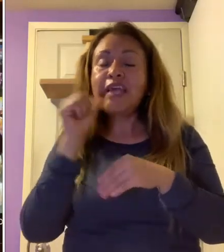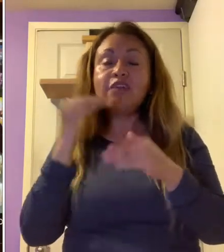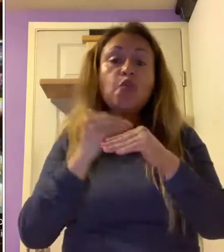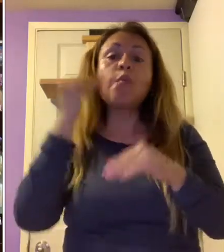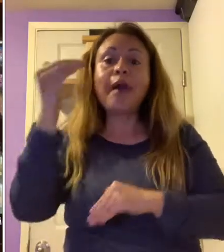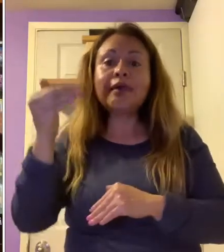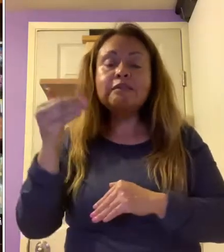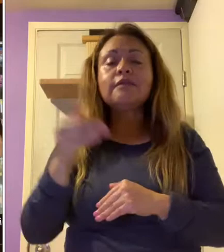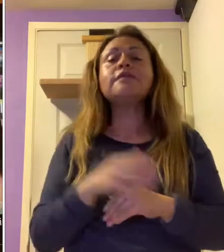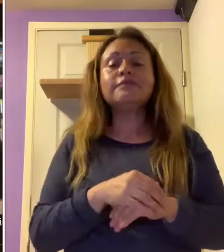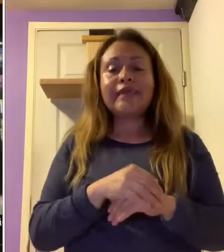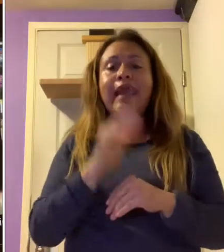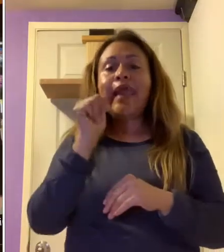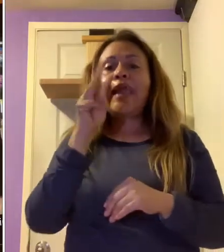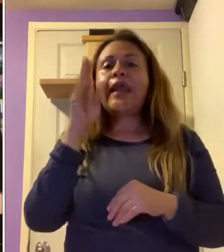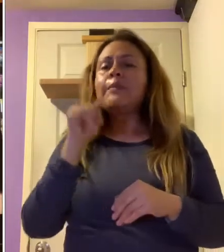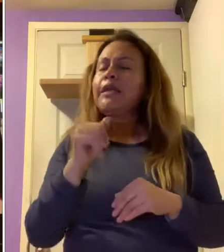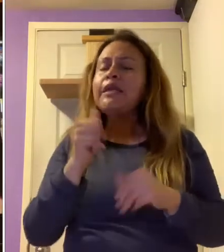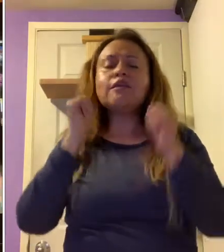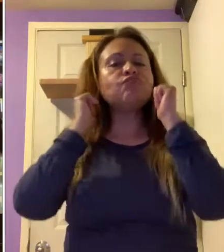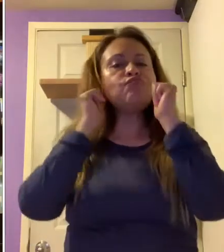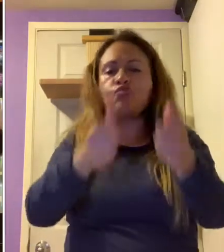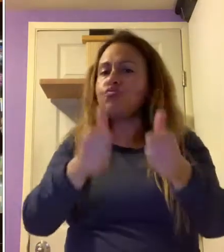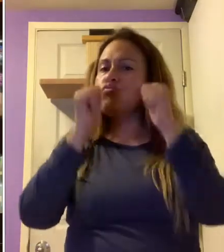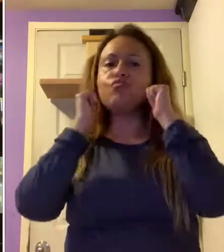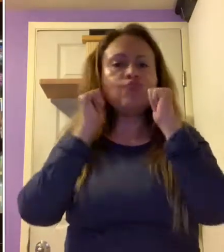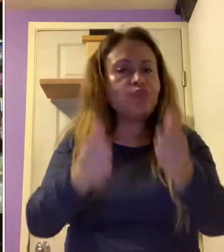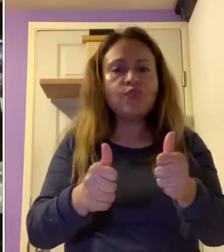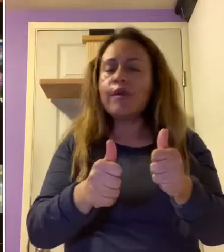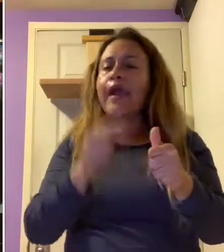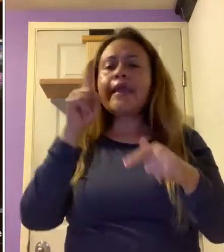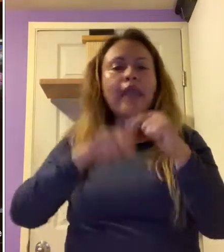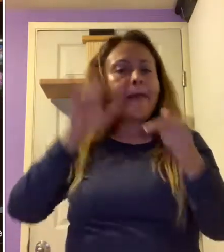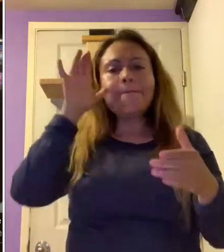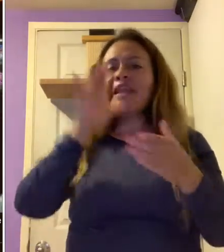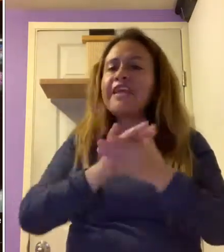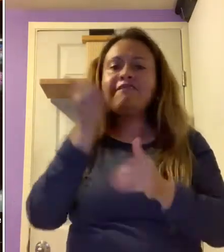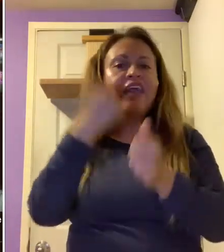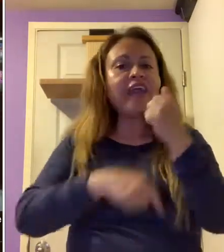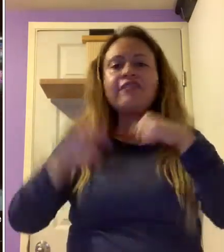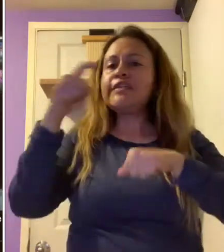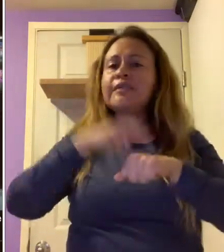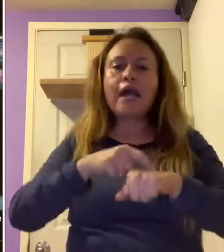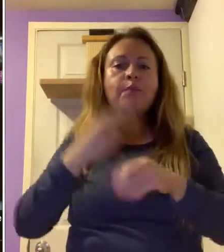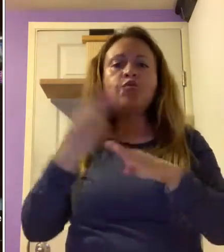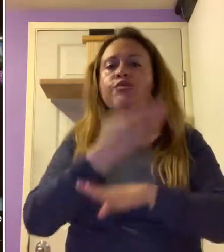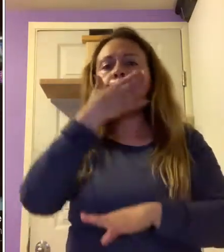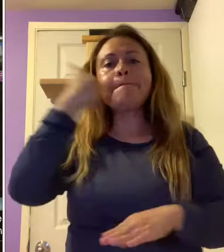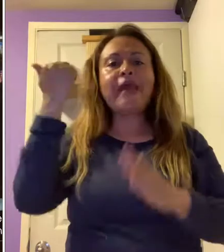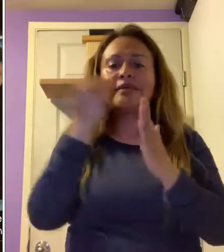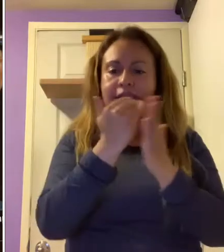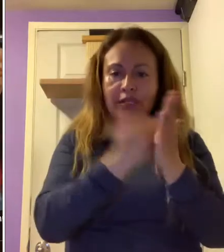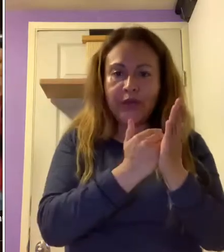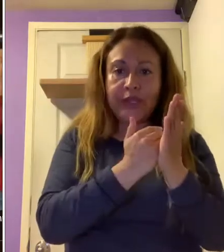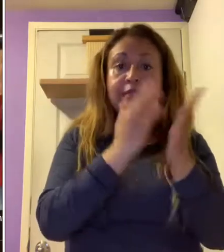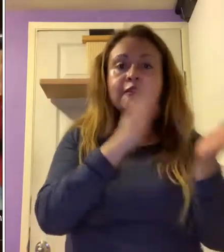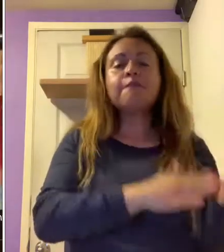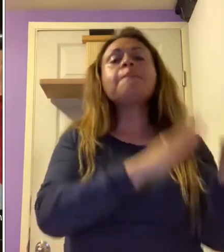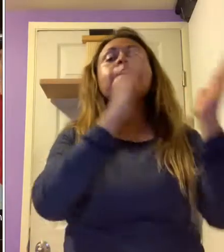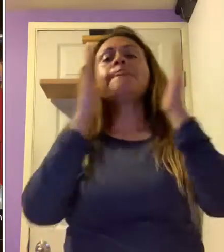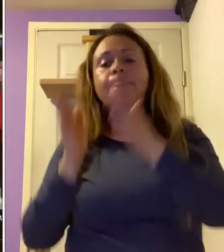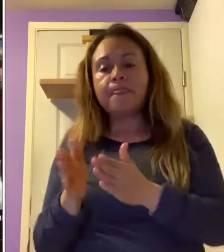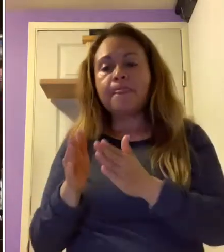make sure the sodium's not too high. Amy fits the bill every single darn time. Unbelievable, you guys. But if you compare that to